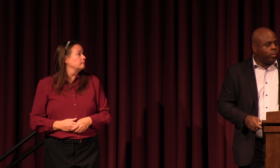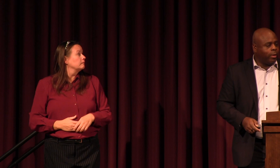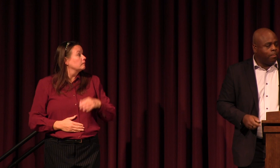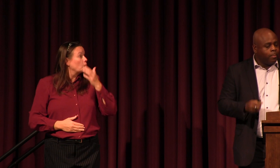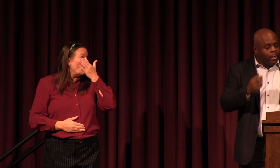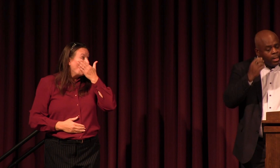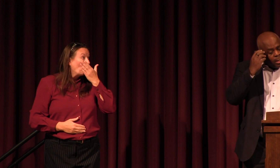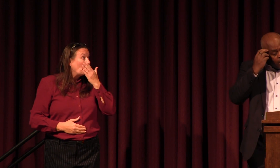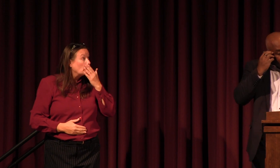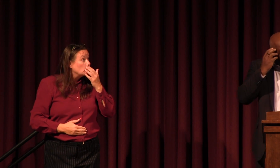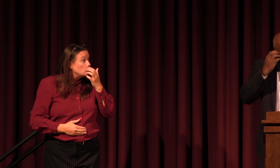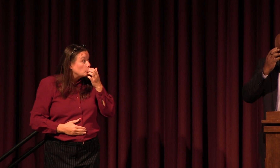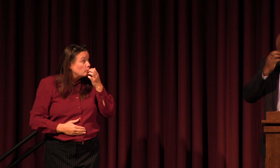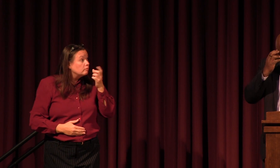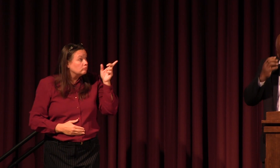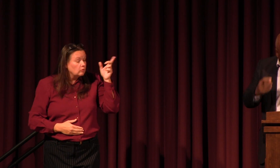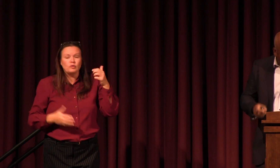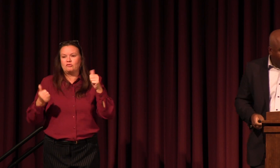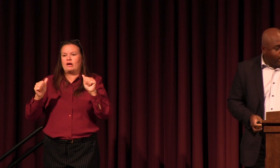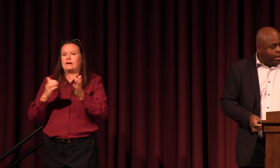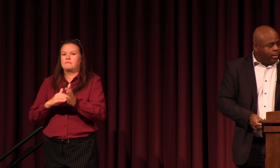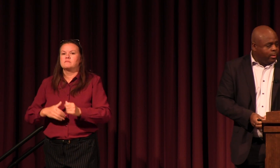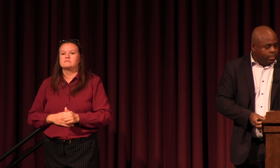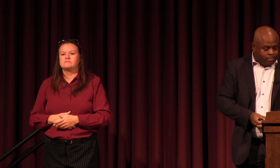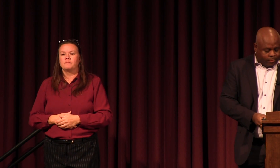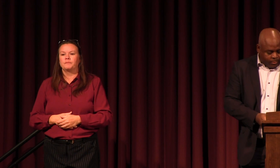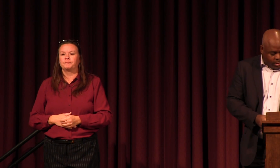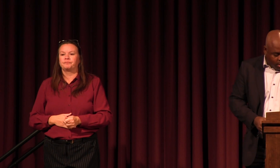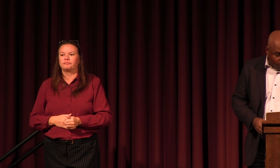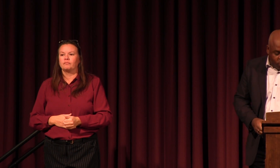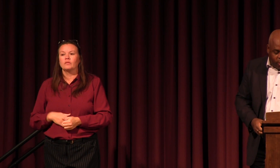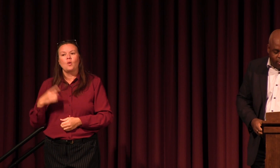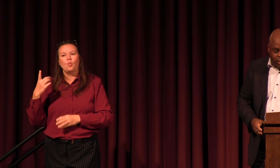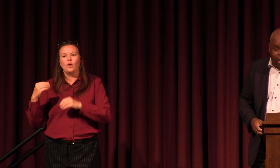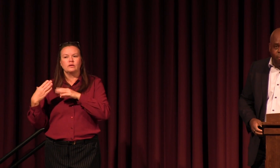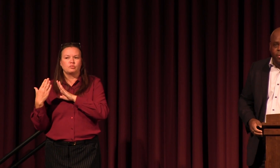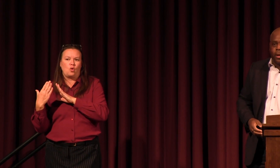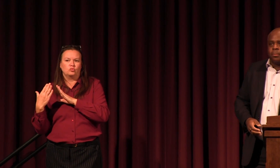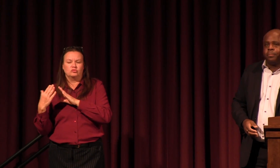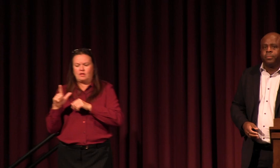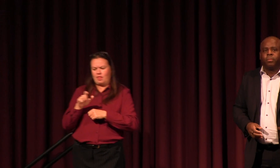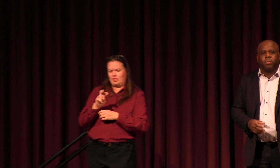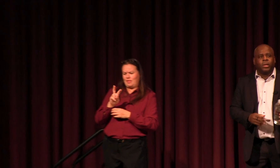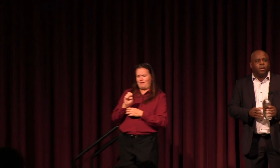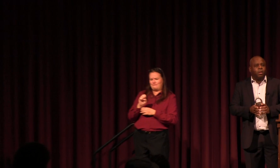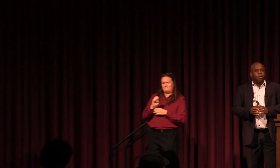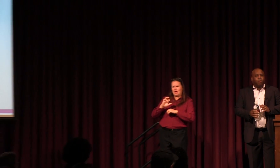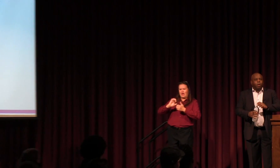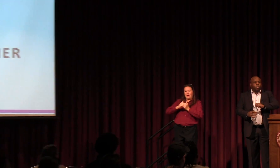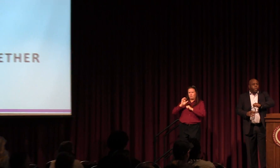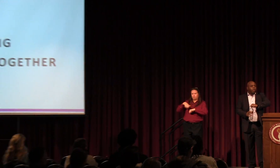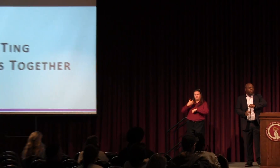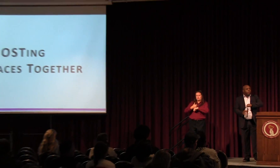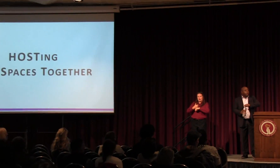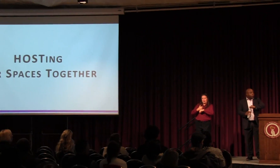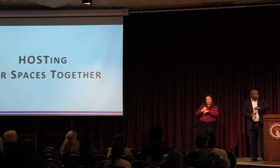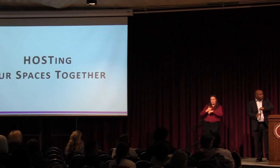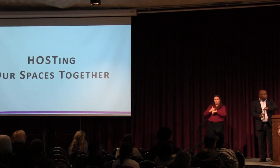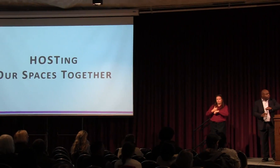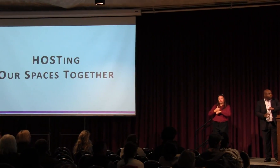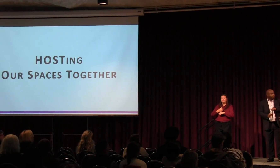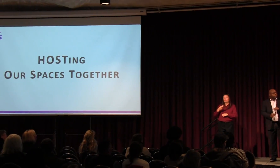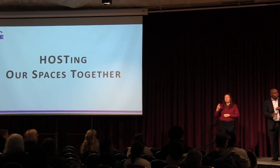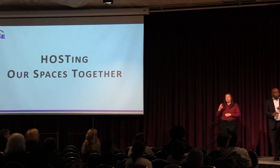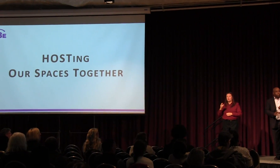try this one more time. Here is one way of doing this love thing. We call it